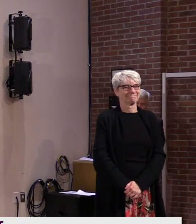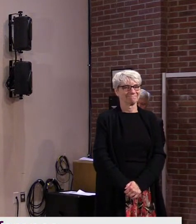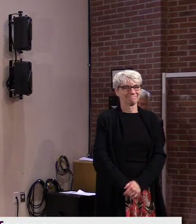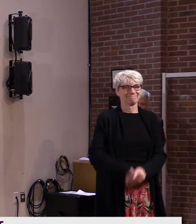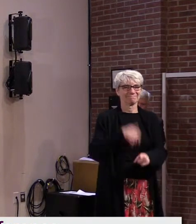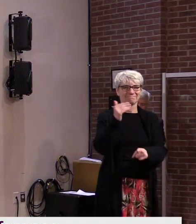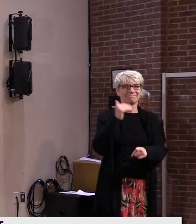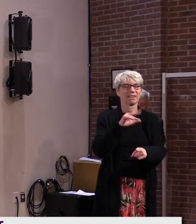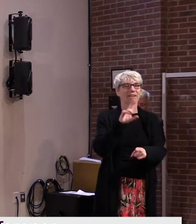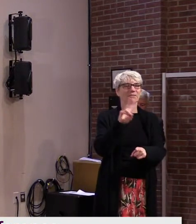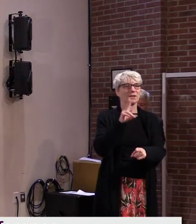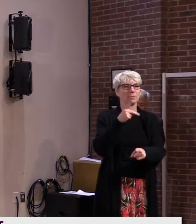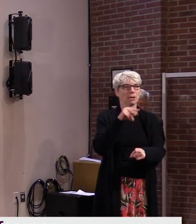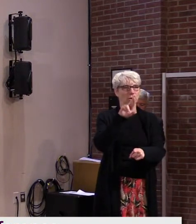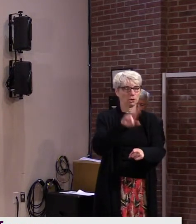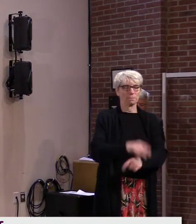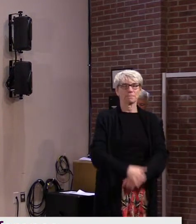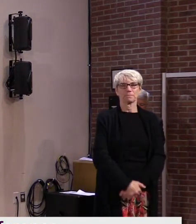Peter, VPR.